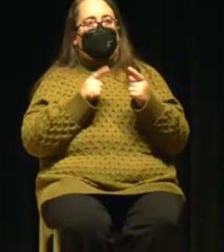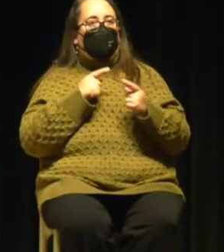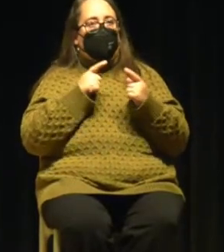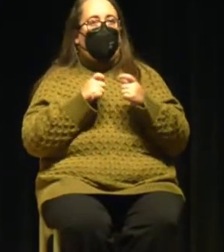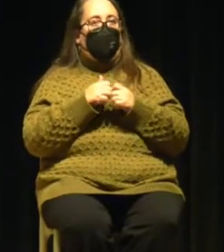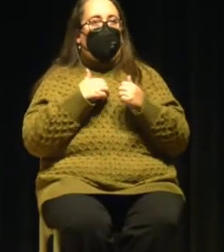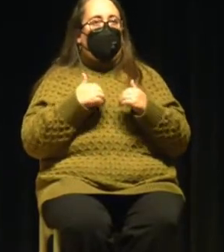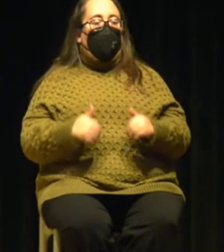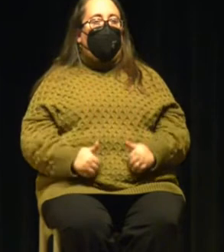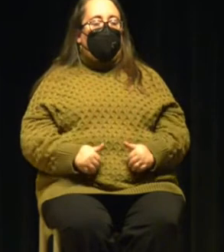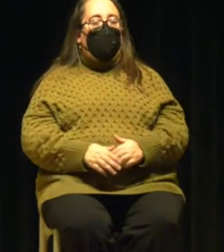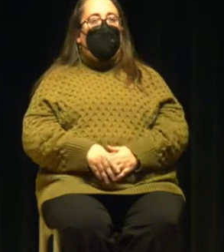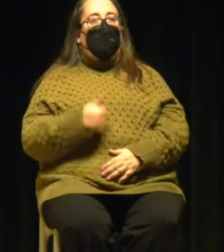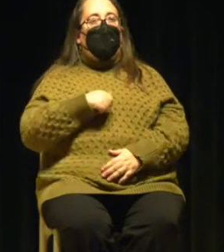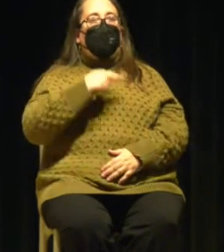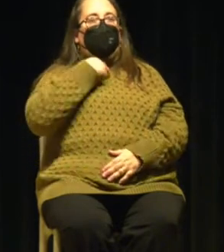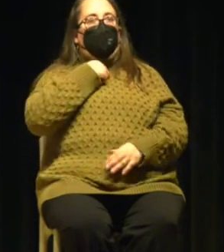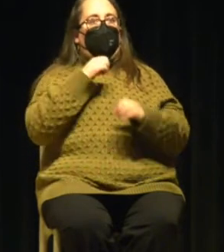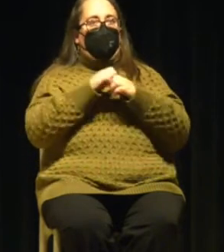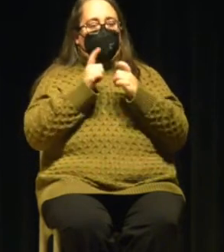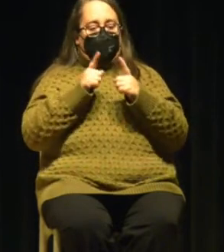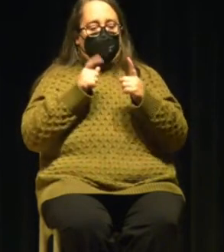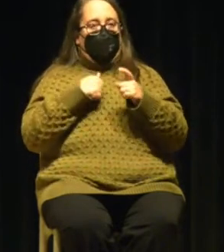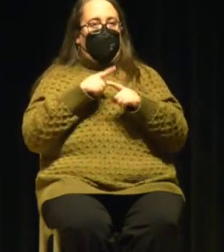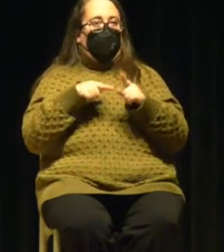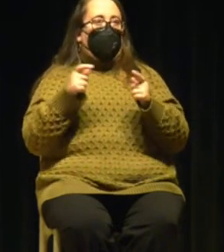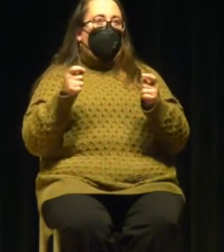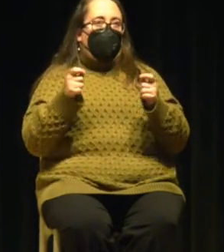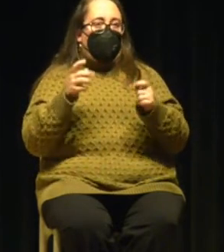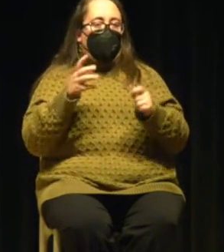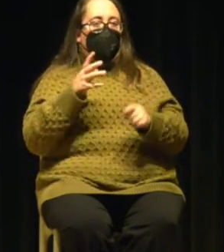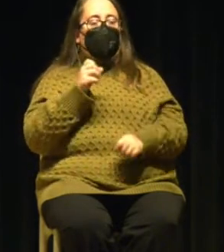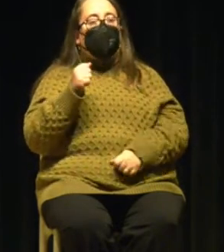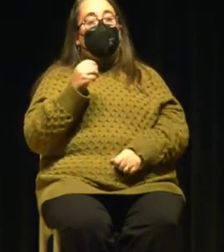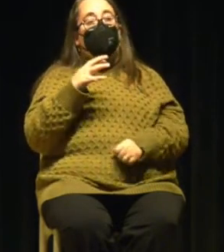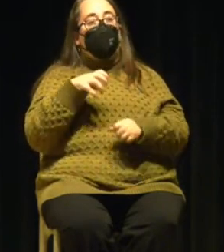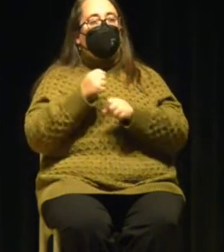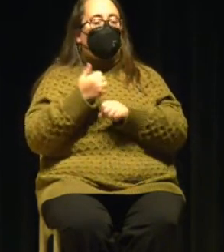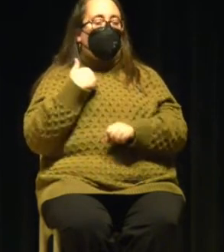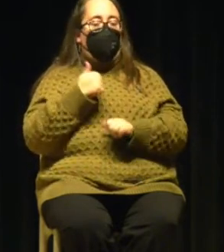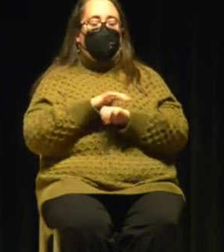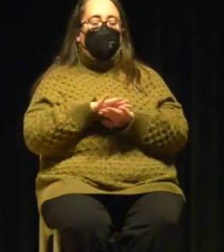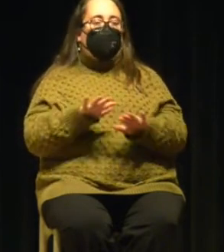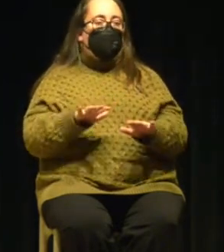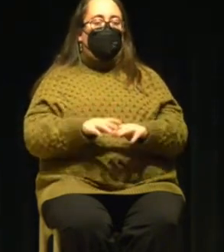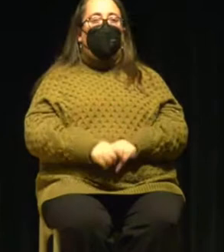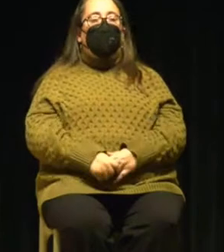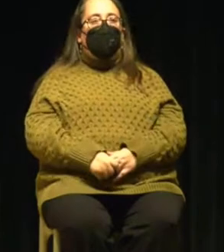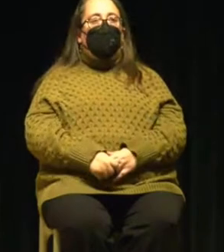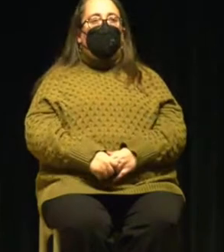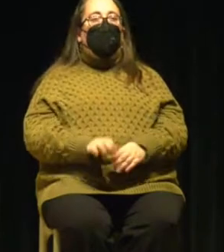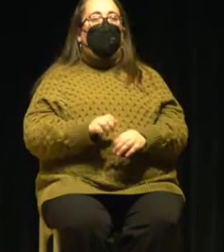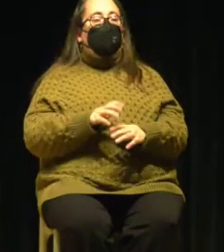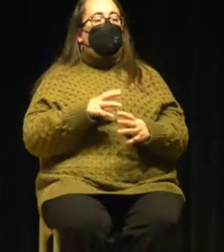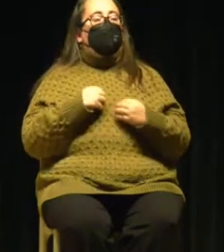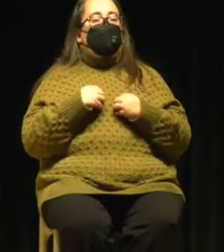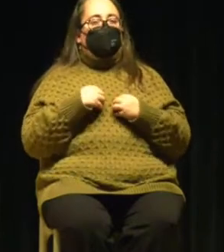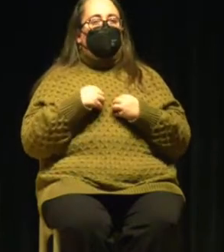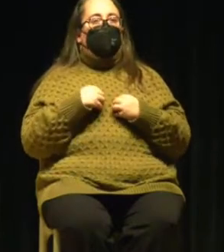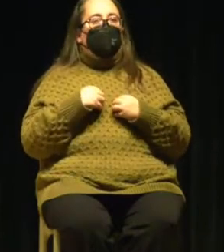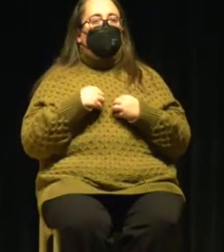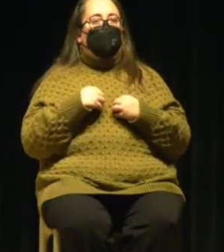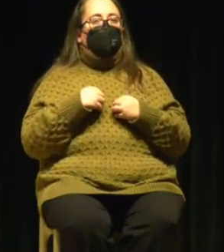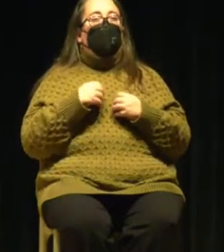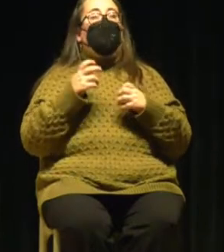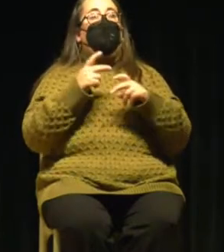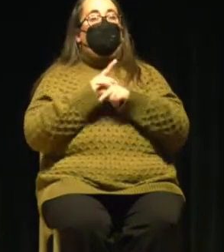I'm trapped inside this enemy that I cannot control. Mm-hmm. And so 4 years ago, I finally was like, made friends with her. And I'm like, okay, I figured